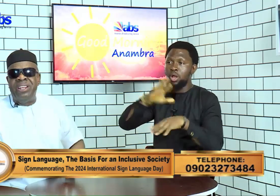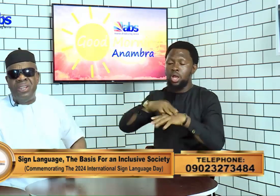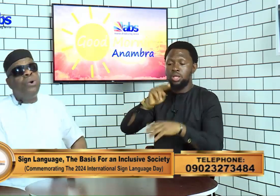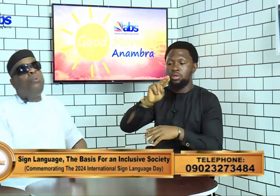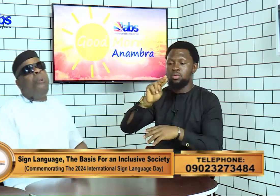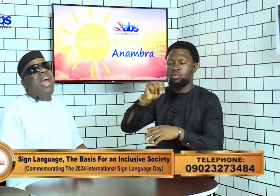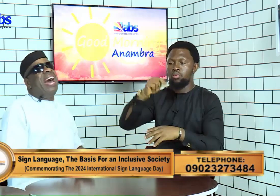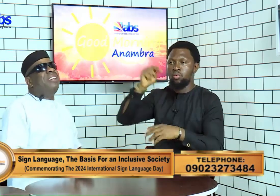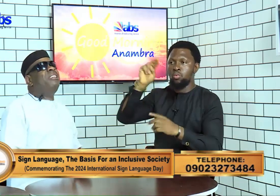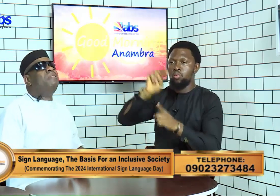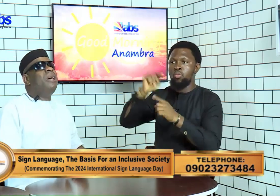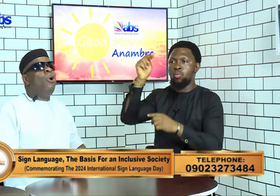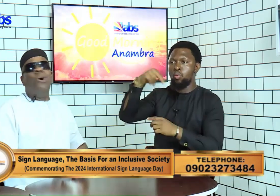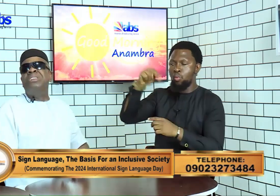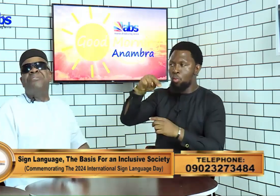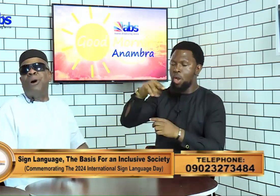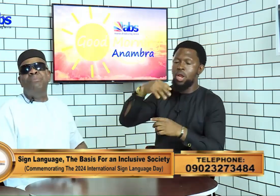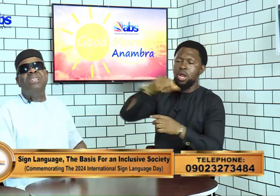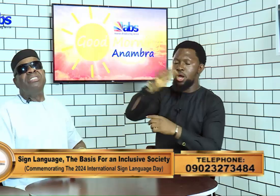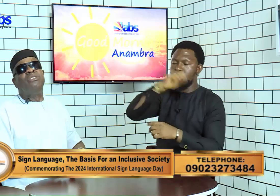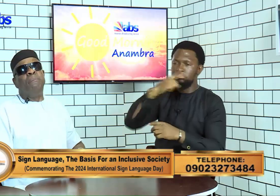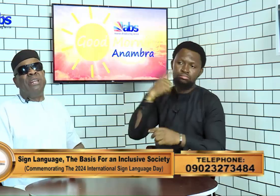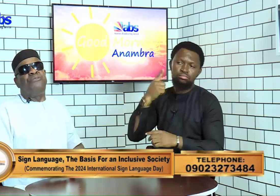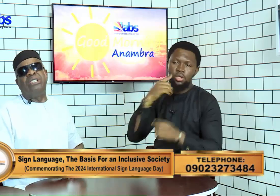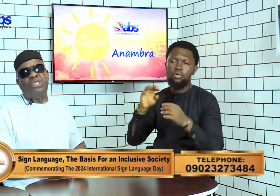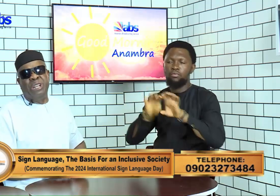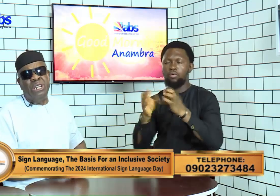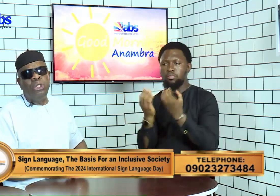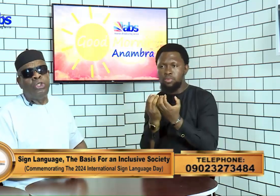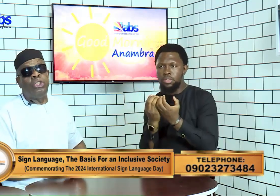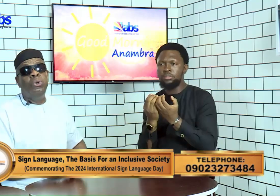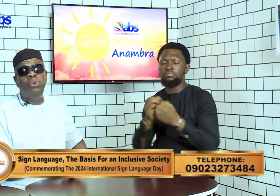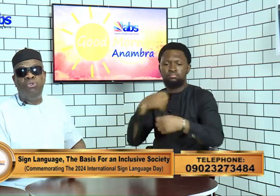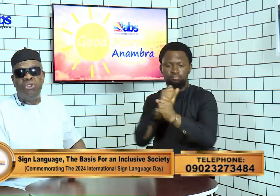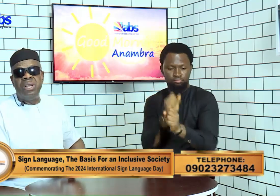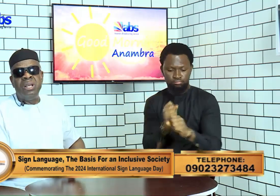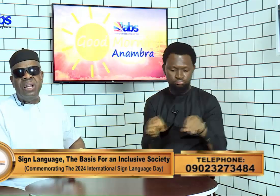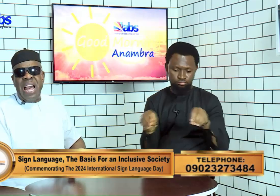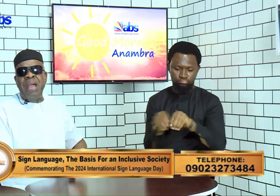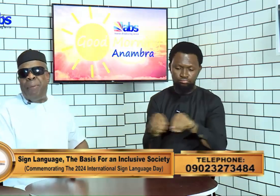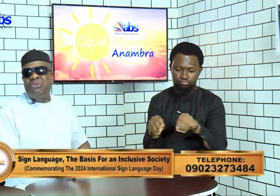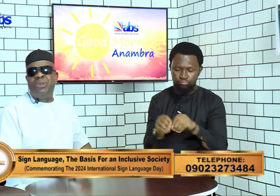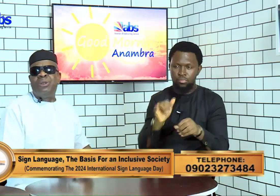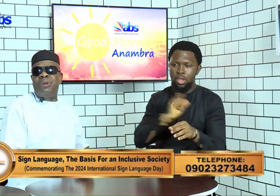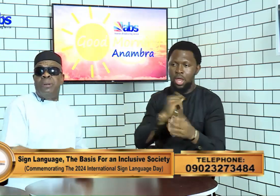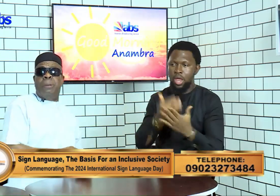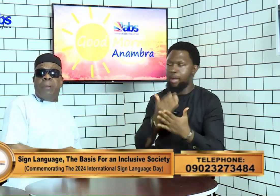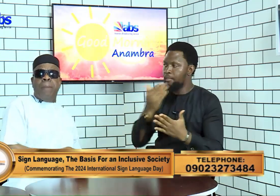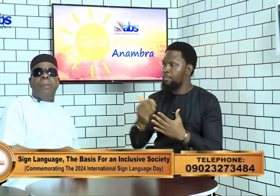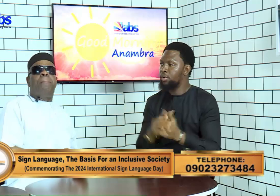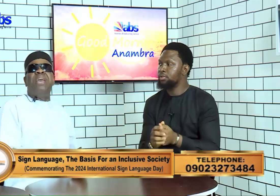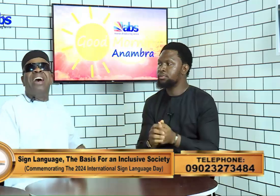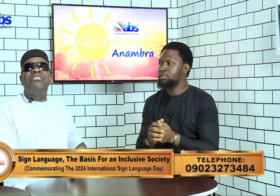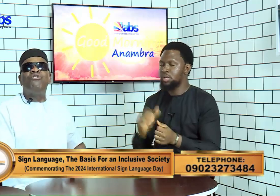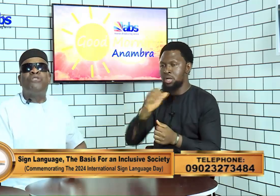Nkwere, where a whole deaf community is manufacturing shoes. I bought